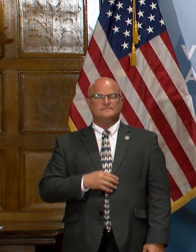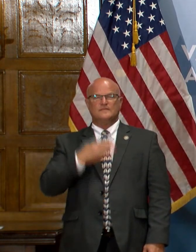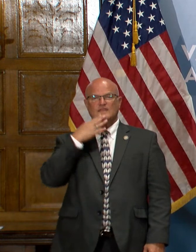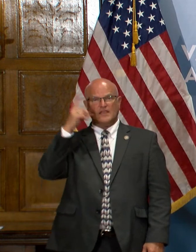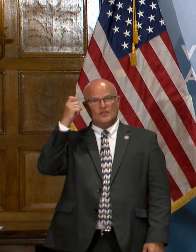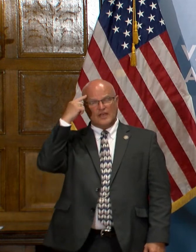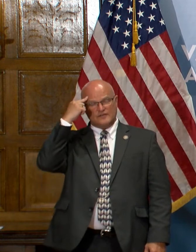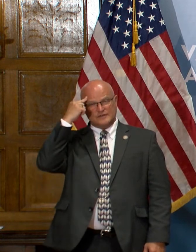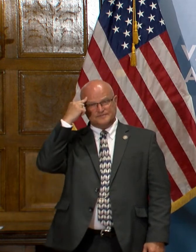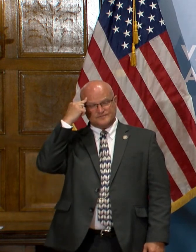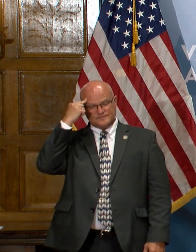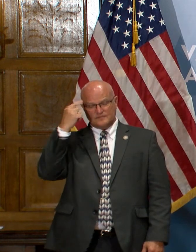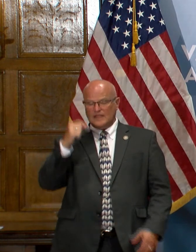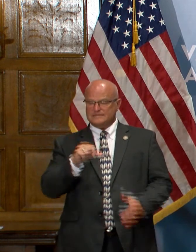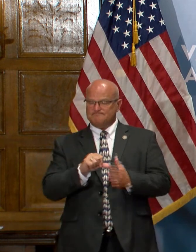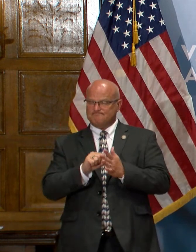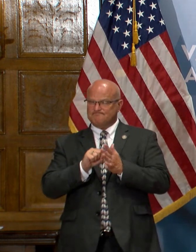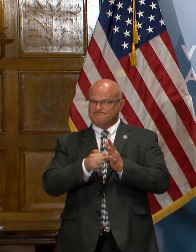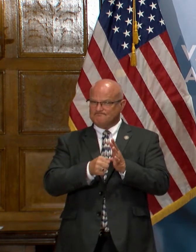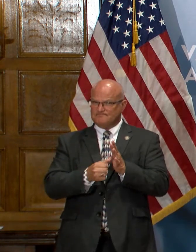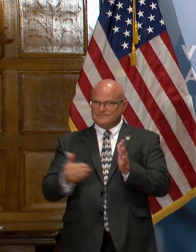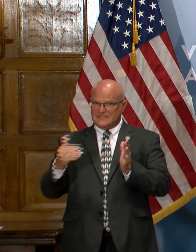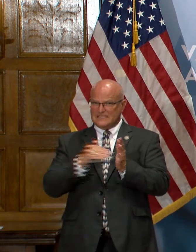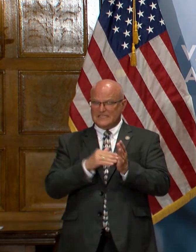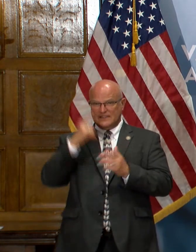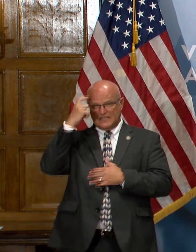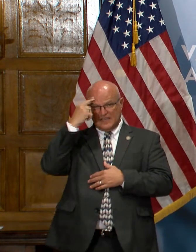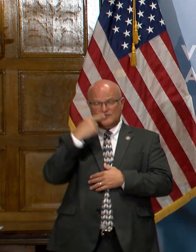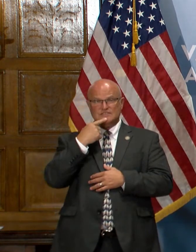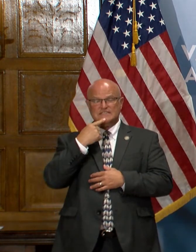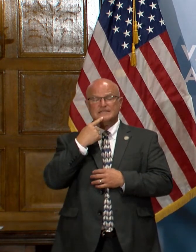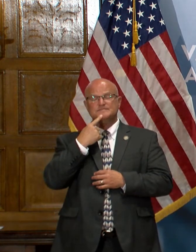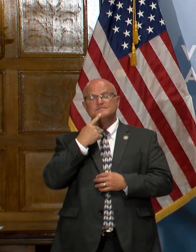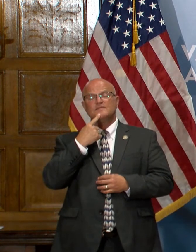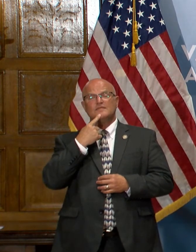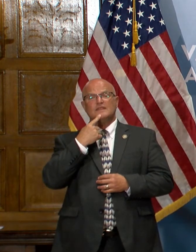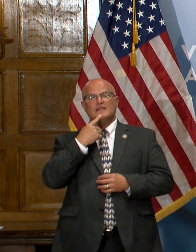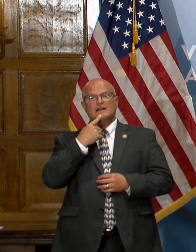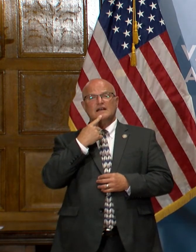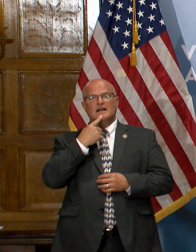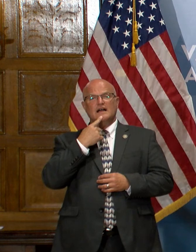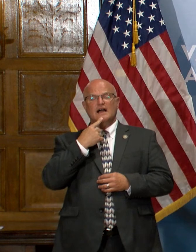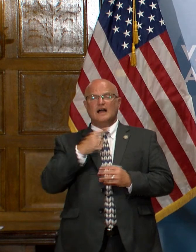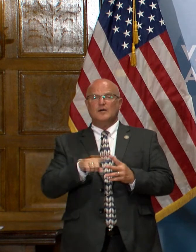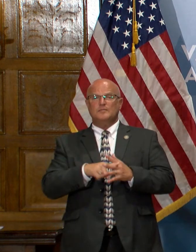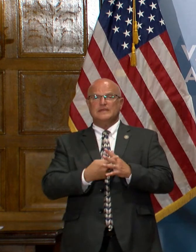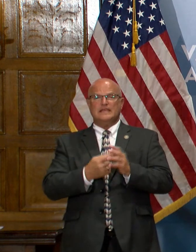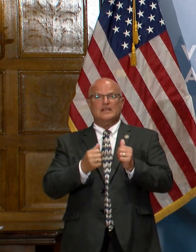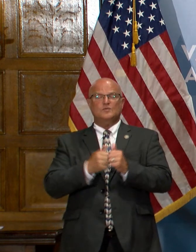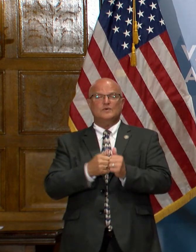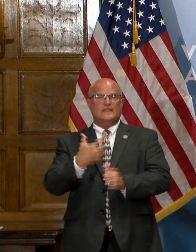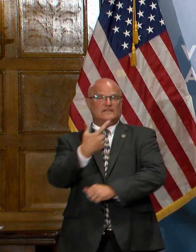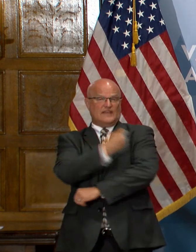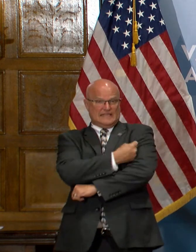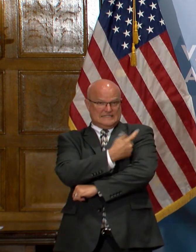Thank you, Governor. I want to reinforce some of what the Governor has already said. Let me begin with pediatric vaccinations.